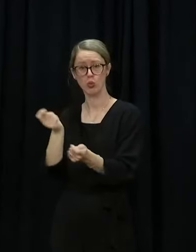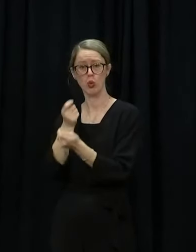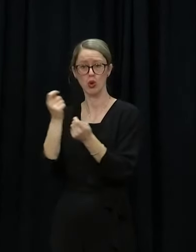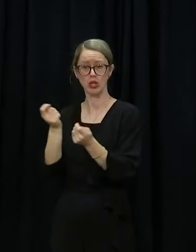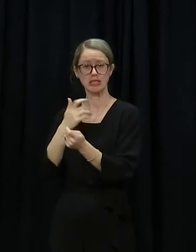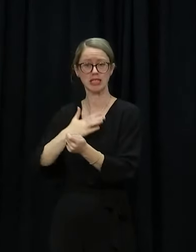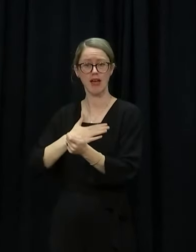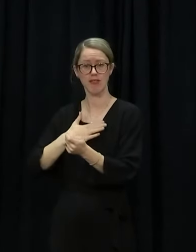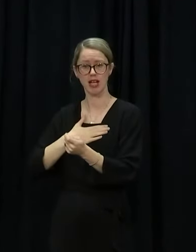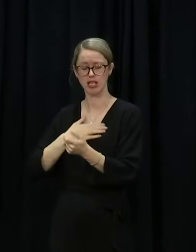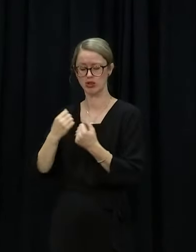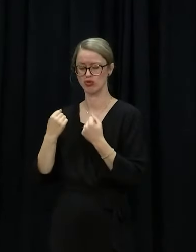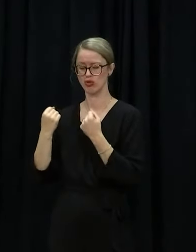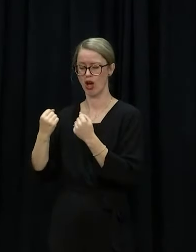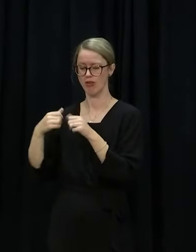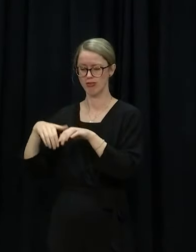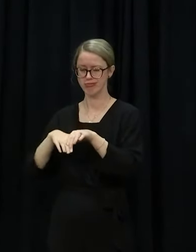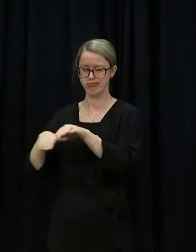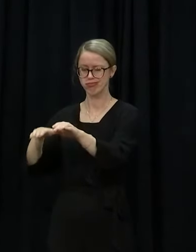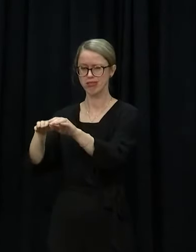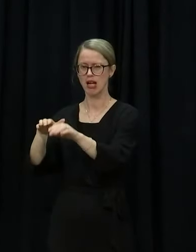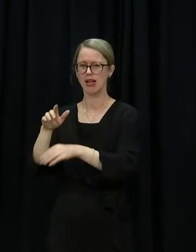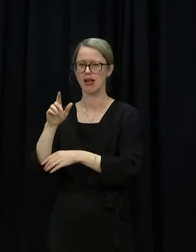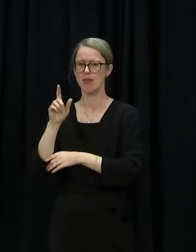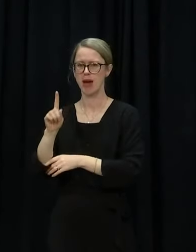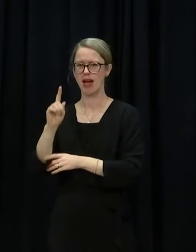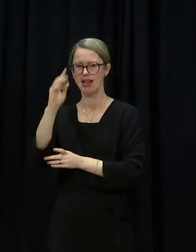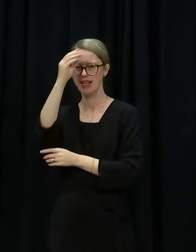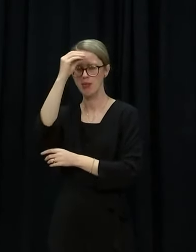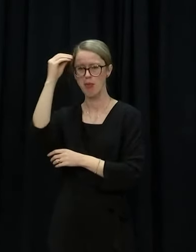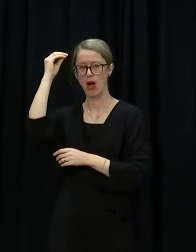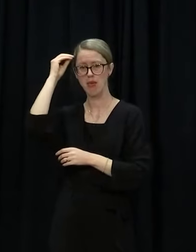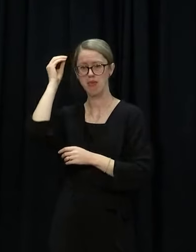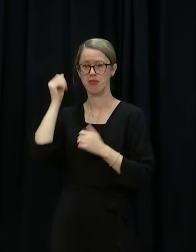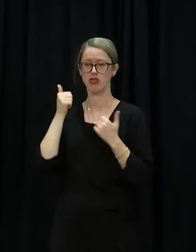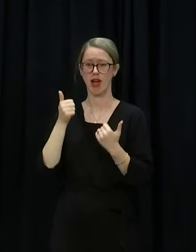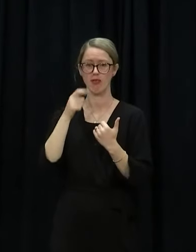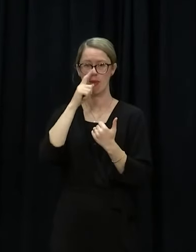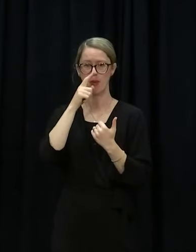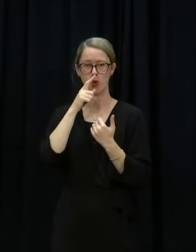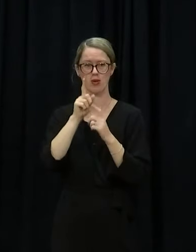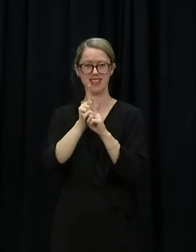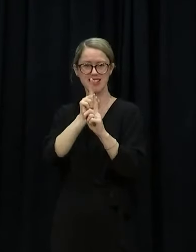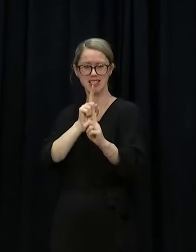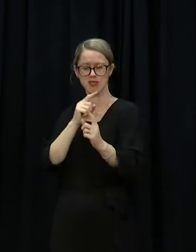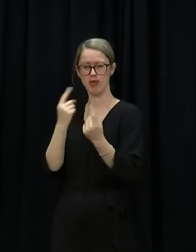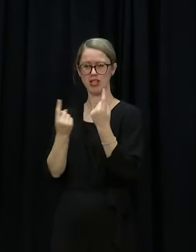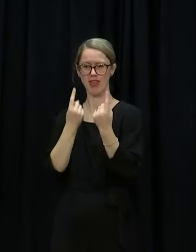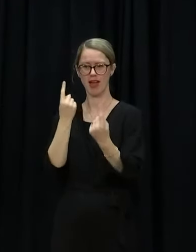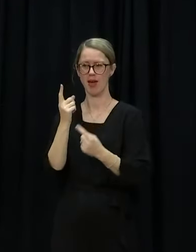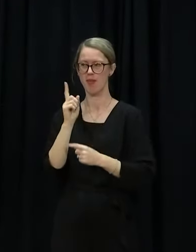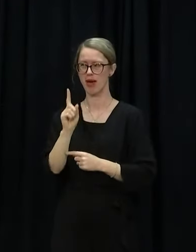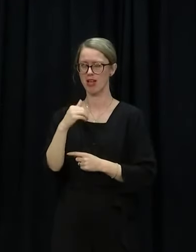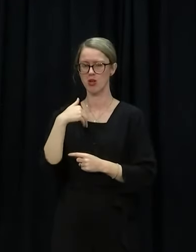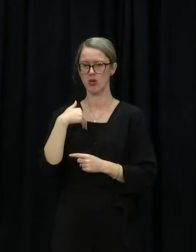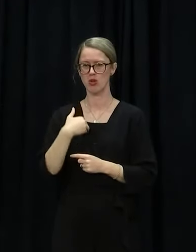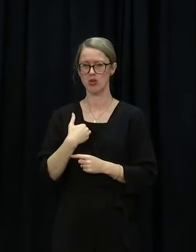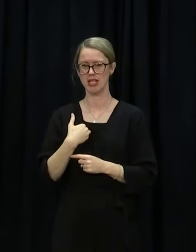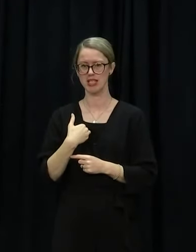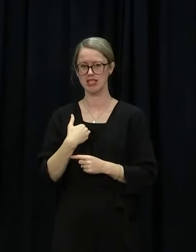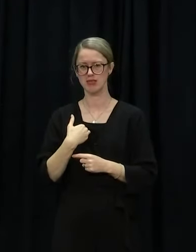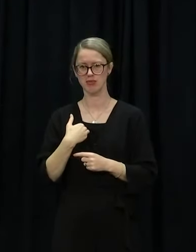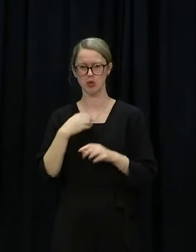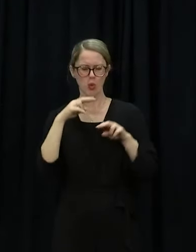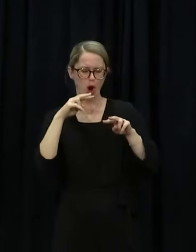throughput safely in alternate methods. Keeping in mind, yes, it's a great way to keep people socially distanced, but you need to do things like keep up your